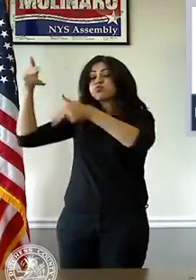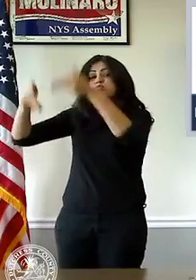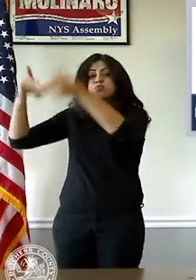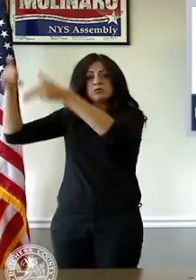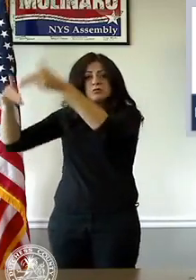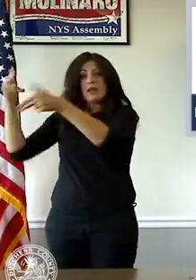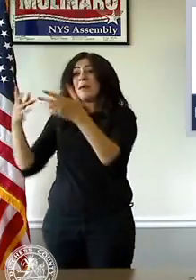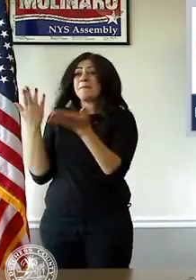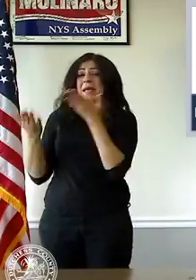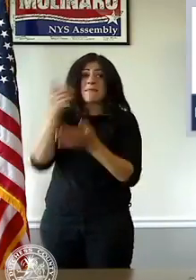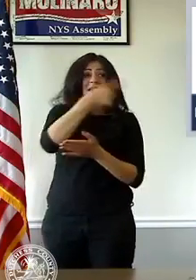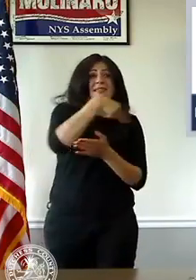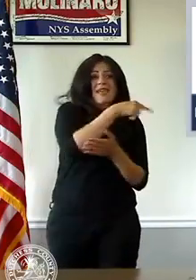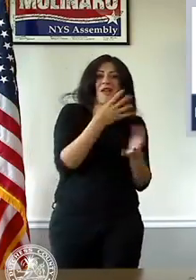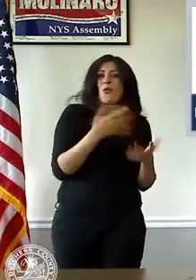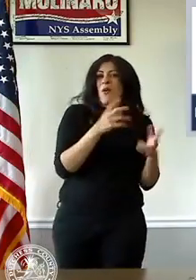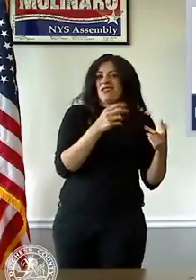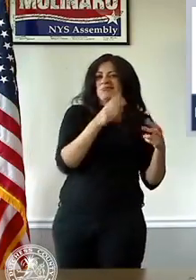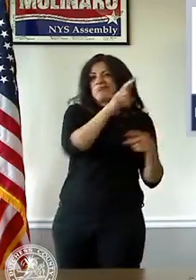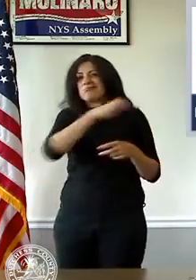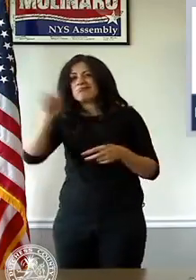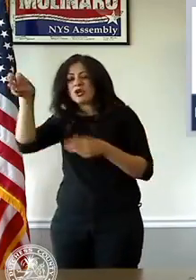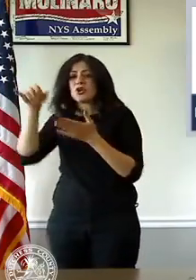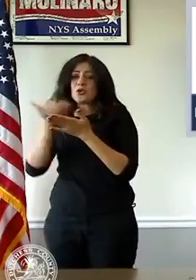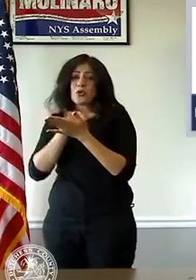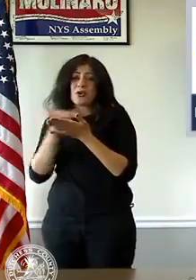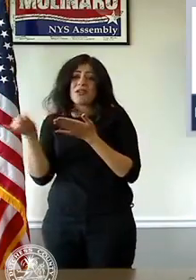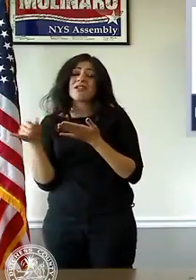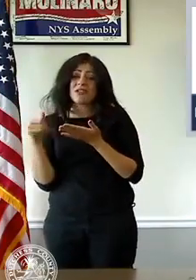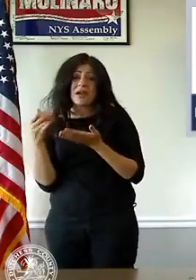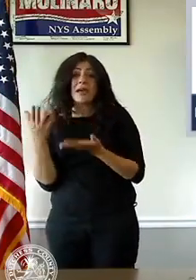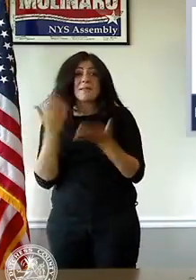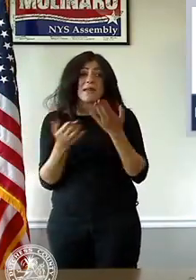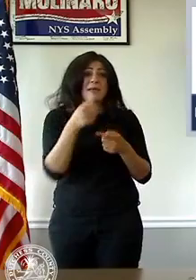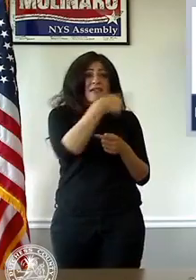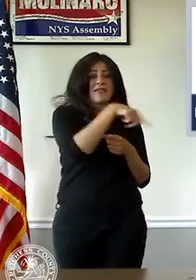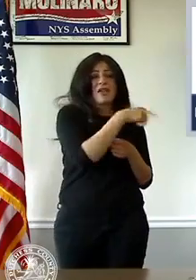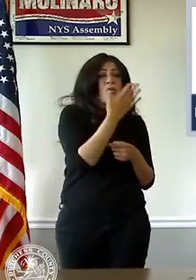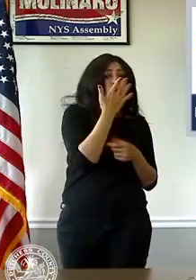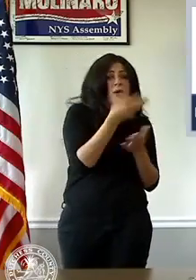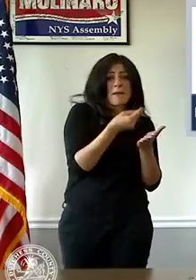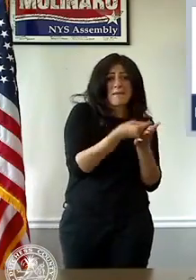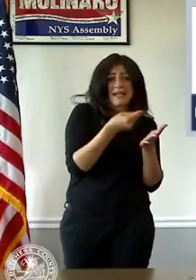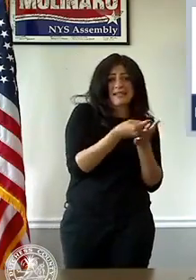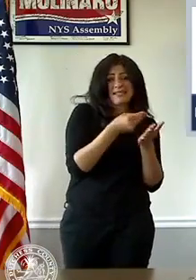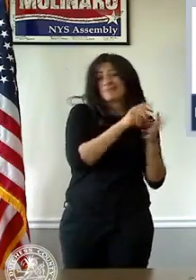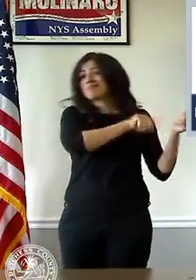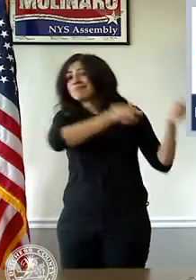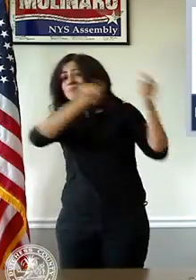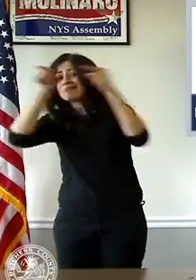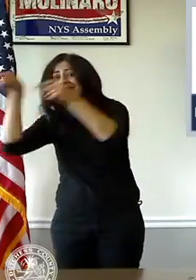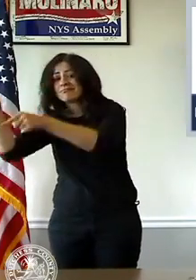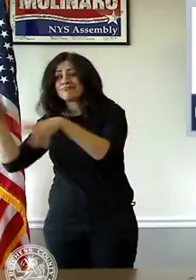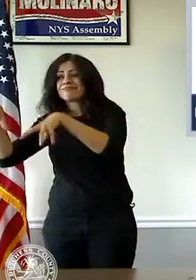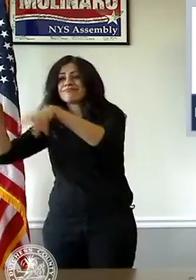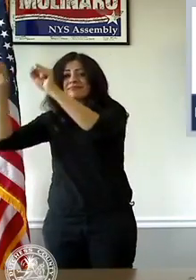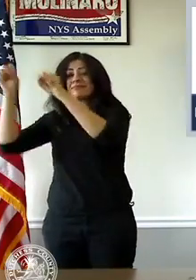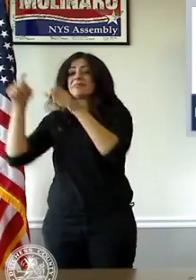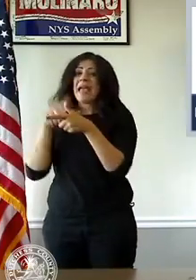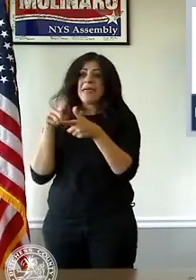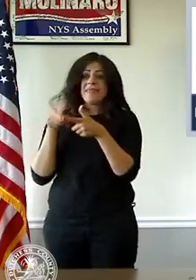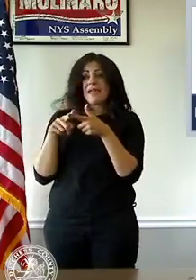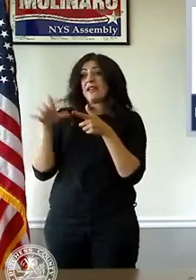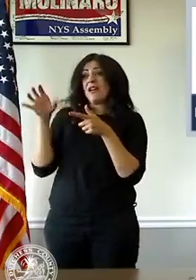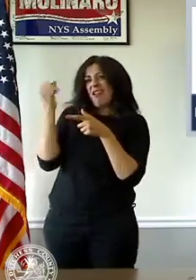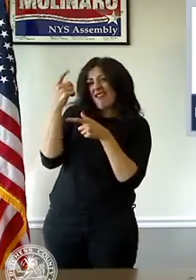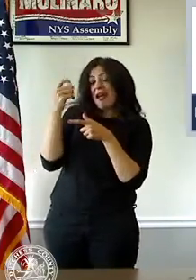will have been canceled already. Some may not have the funds to be able to do it, and then at some point operating a massive event